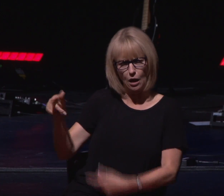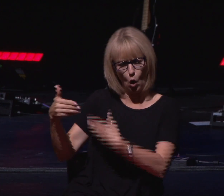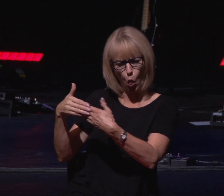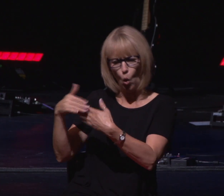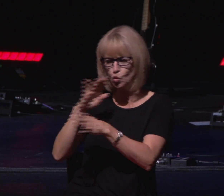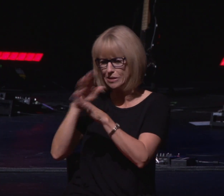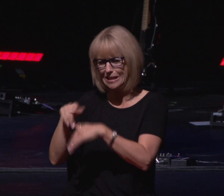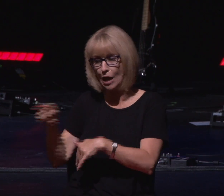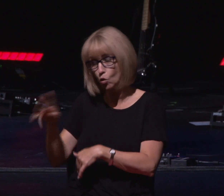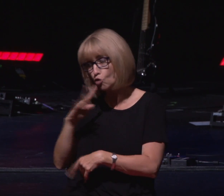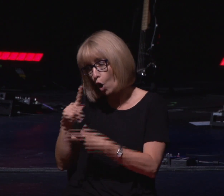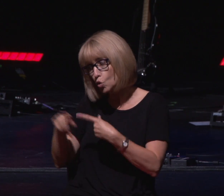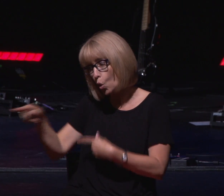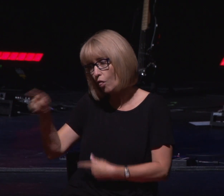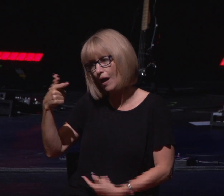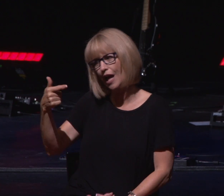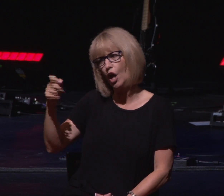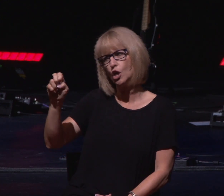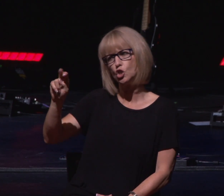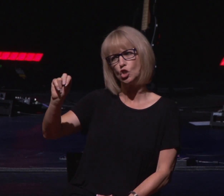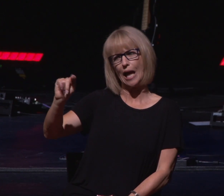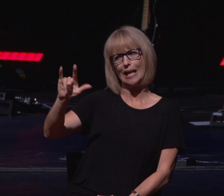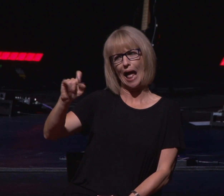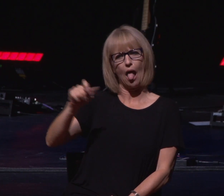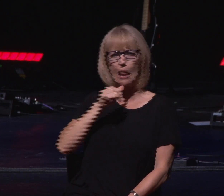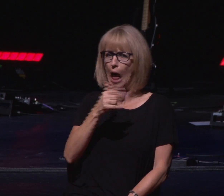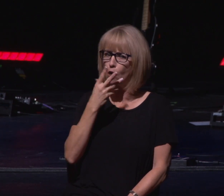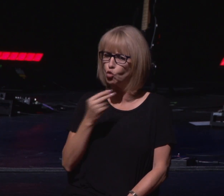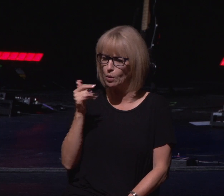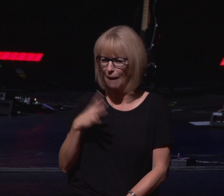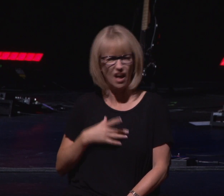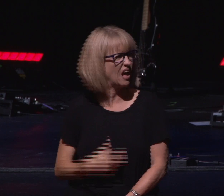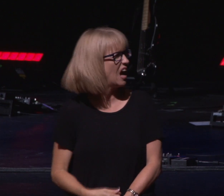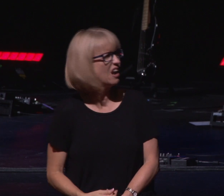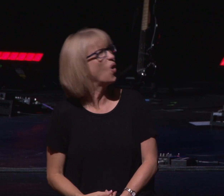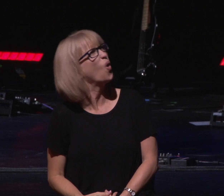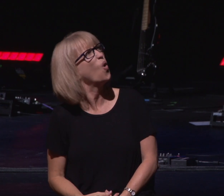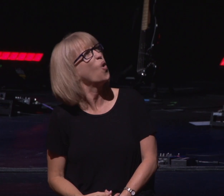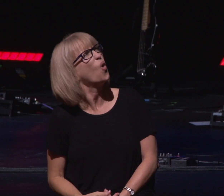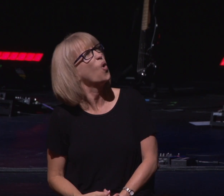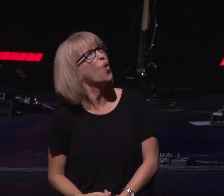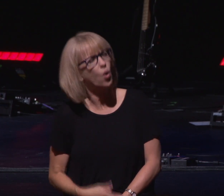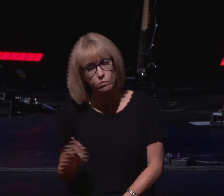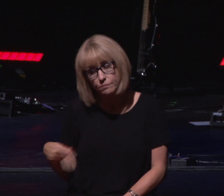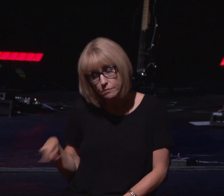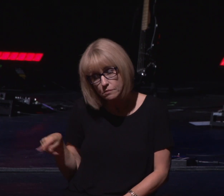is, And he has given a strong vision. He goes, he gets there reluctantly, but has